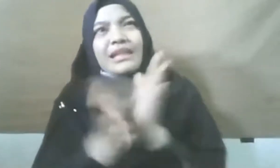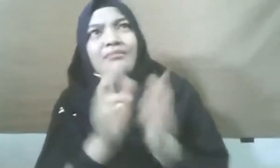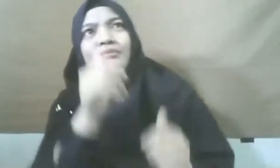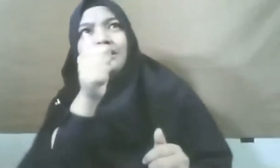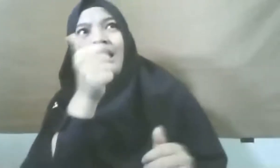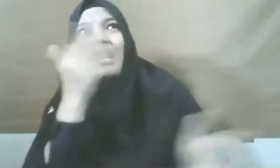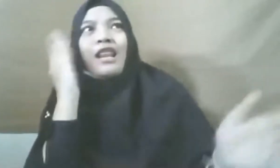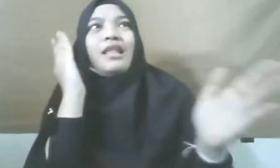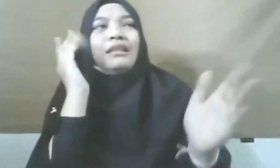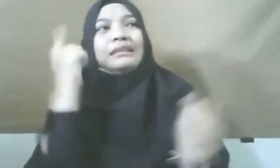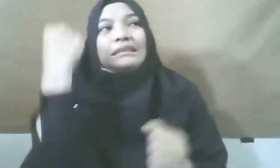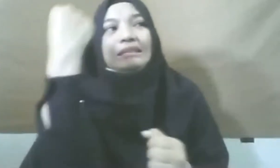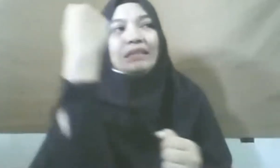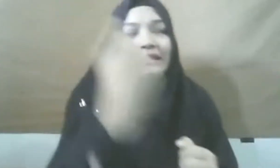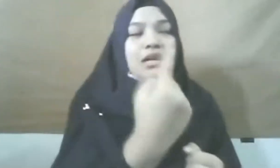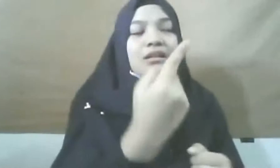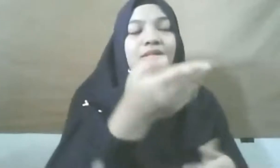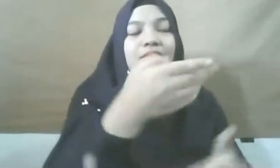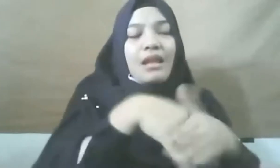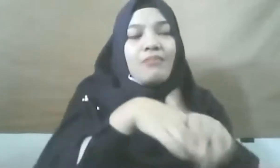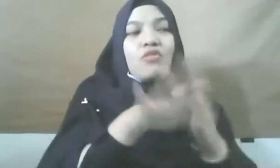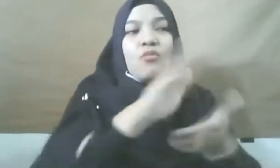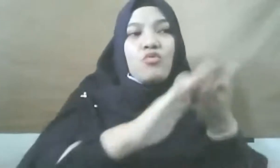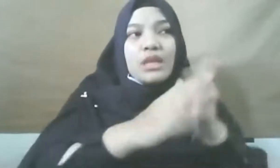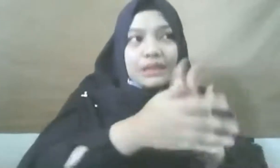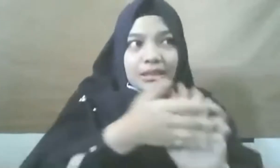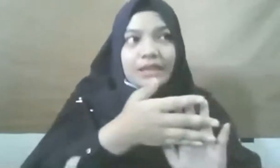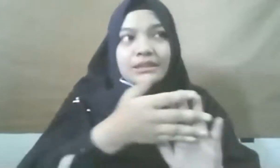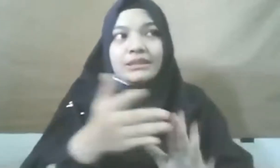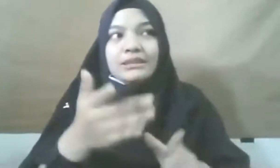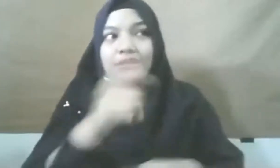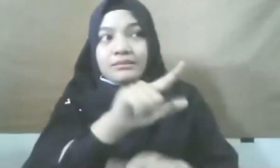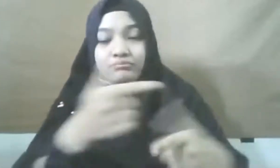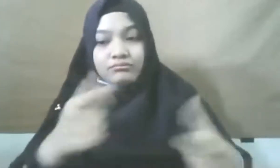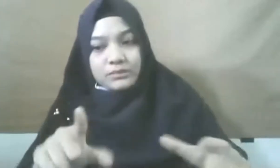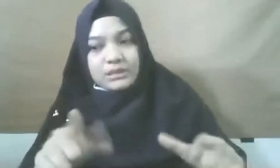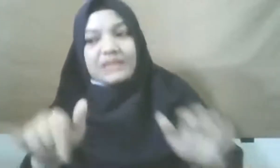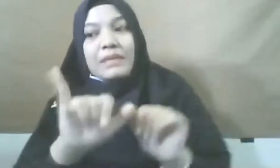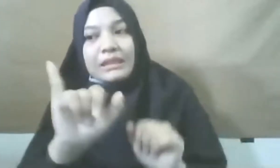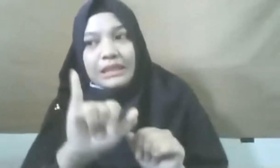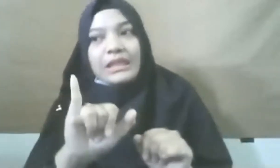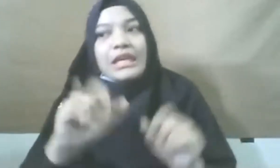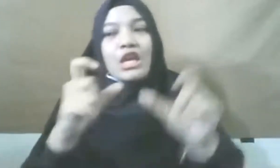also government in West Sumatra and also in West Java, they also